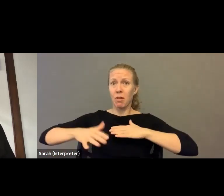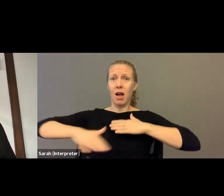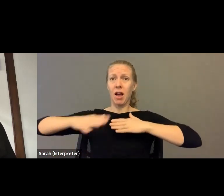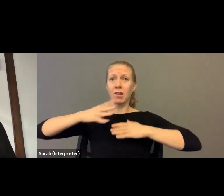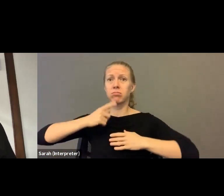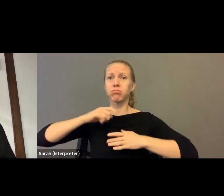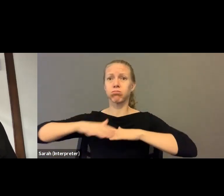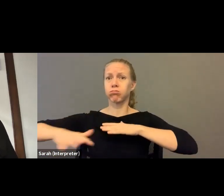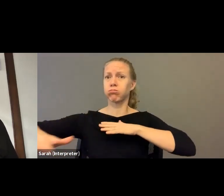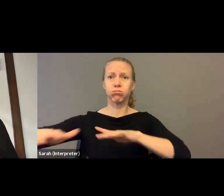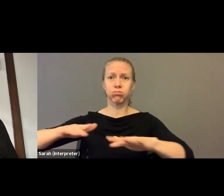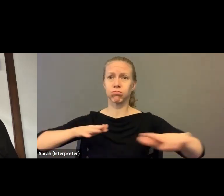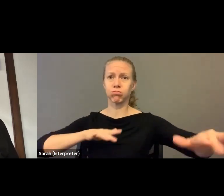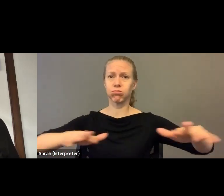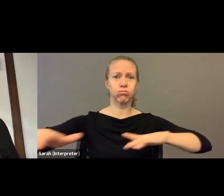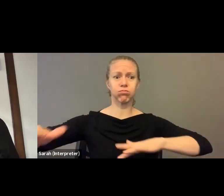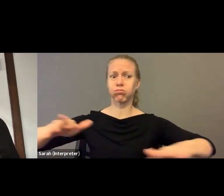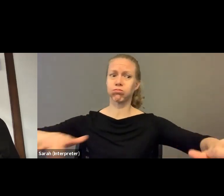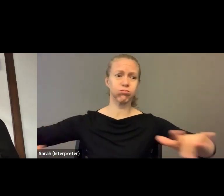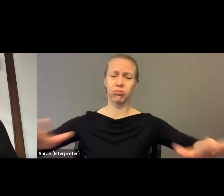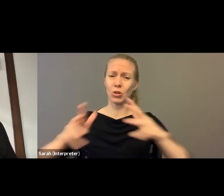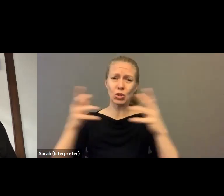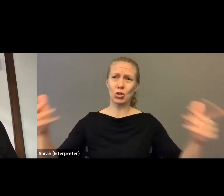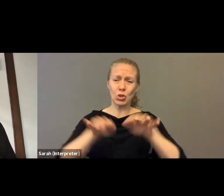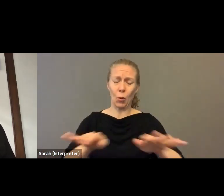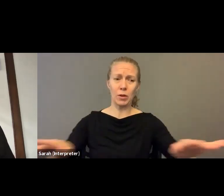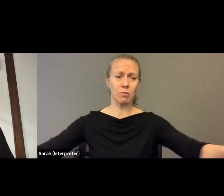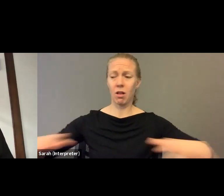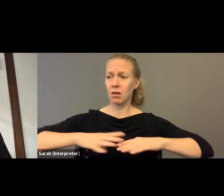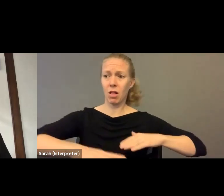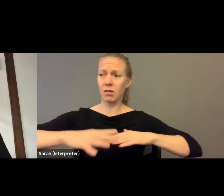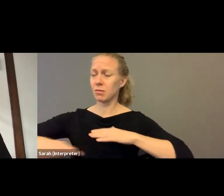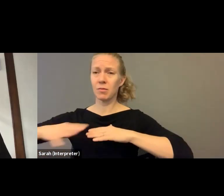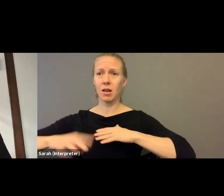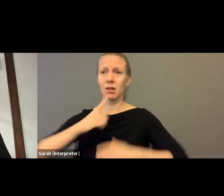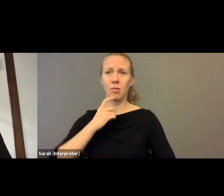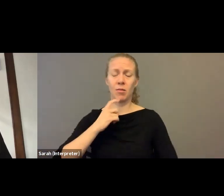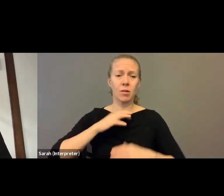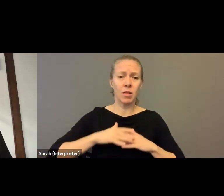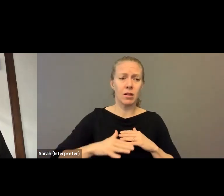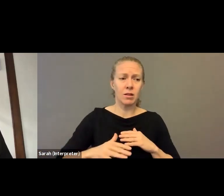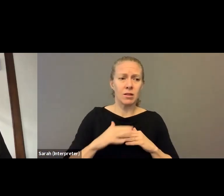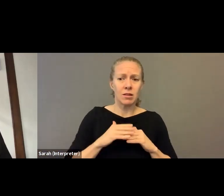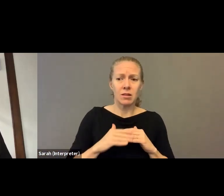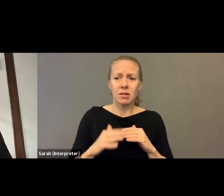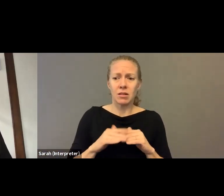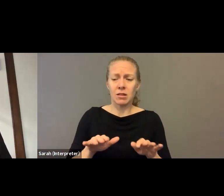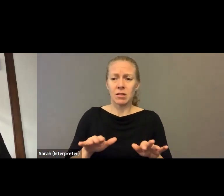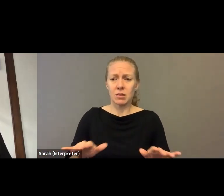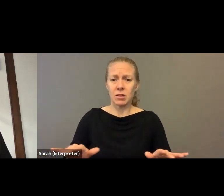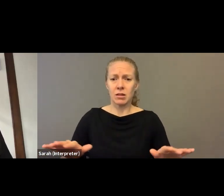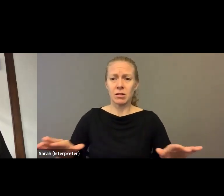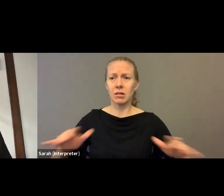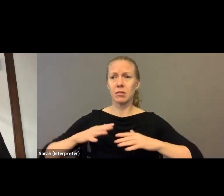on the walk. Blood, blood, blood. There is so much blood on the walk. Blood, blood, blood. There is so much blood. Blood,